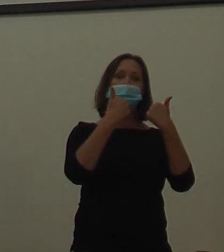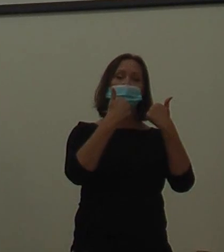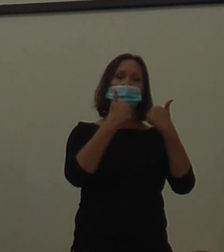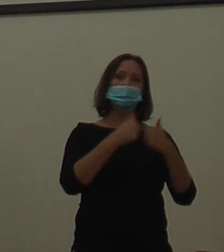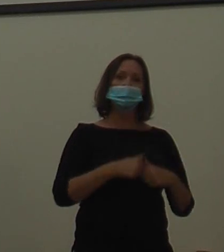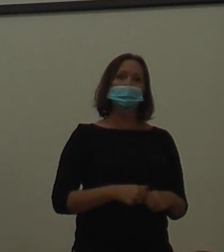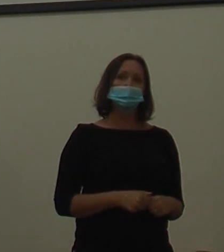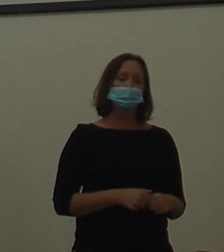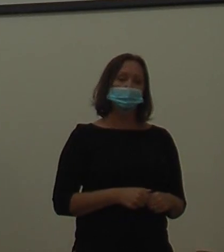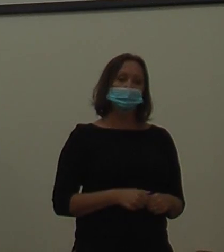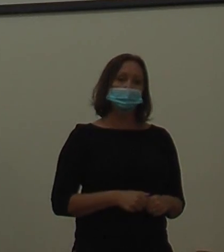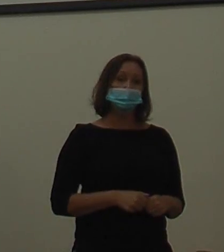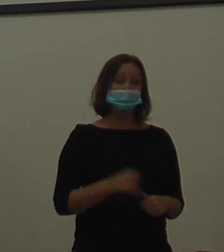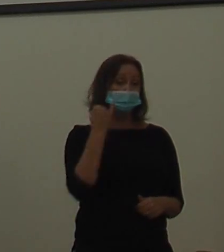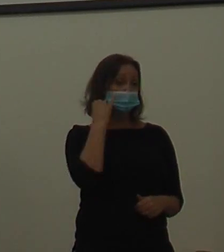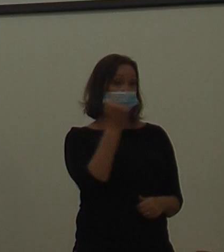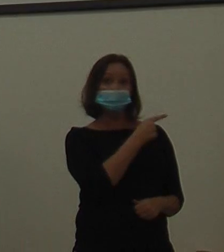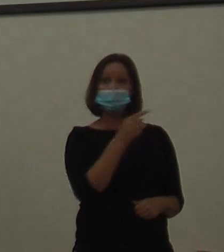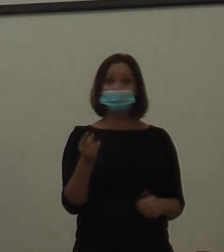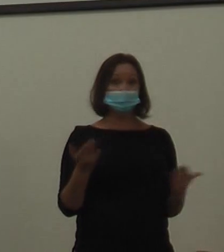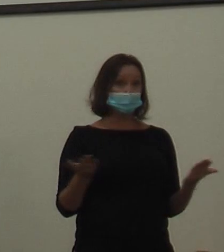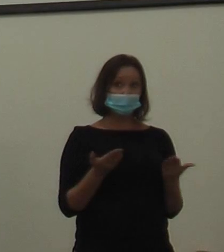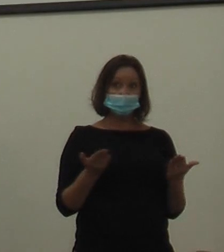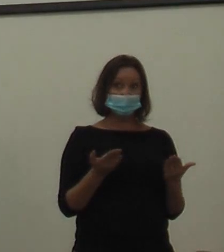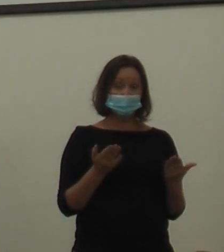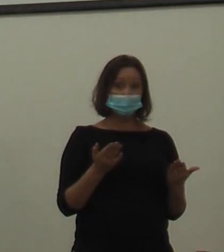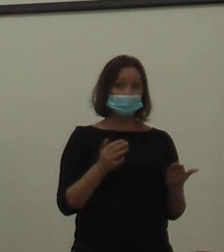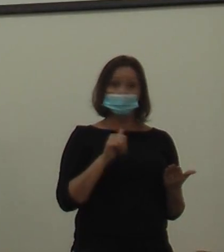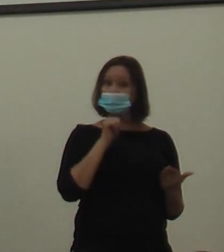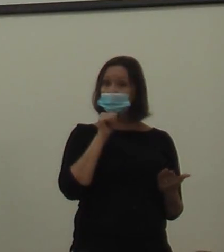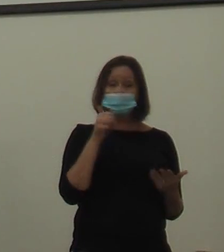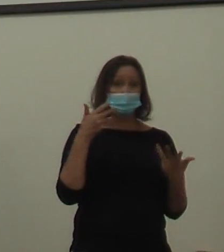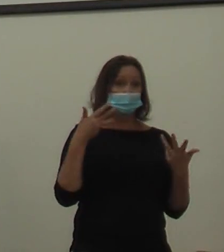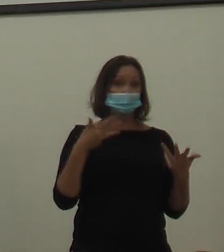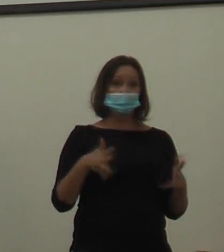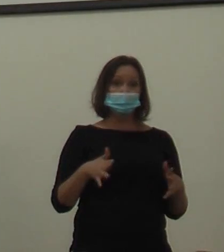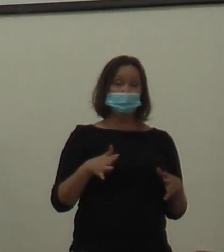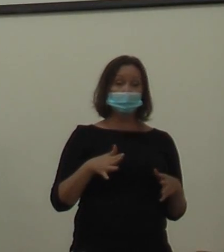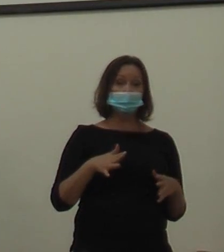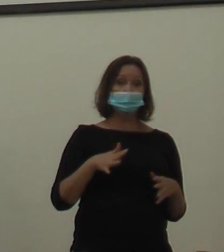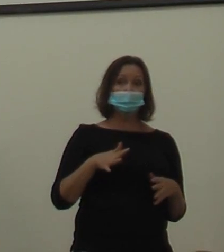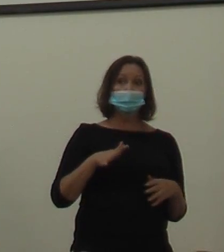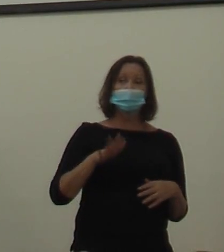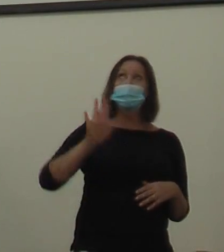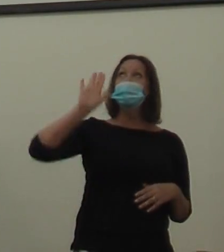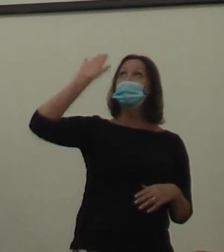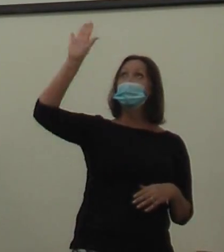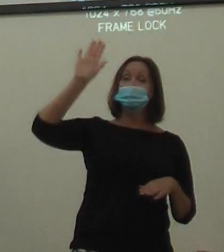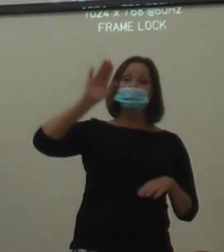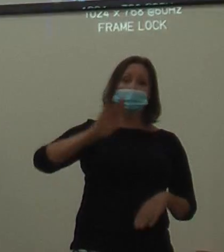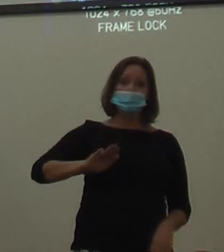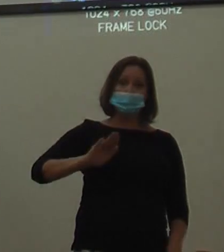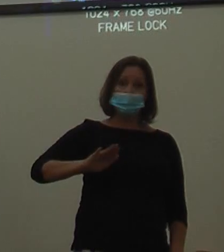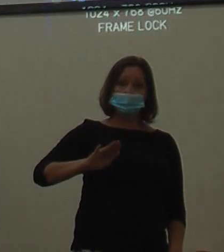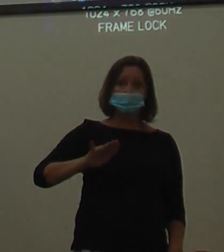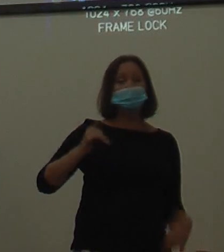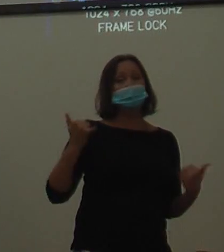If you're here and you're not a child of God, today's the day.